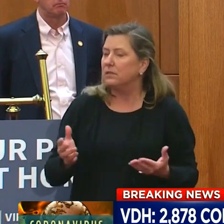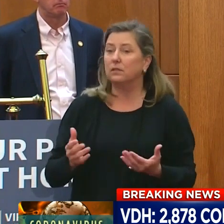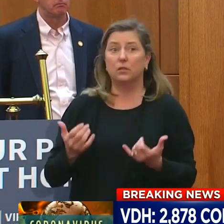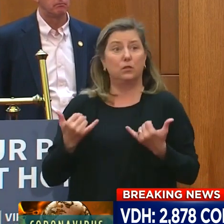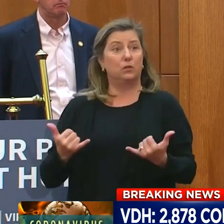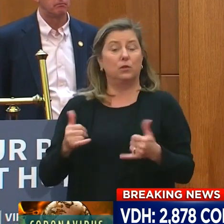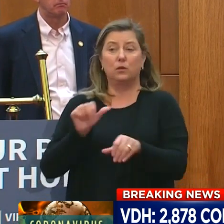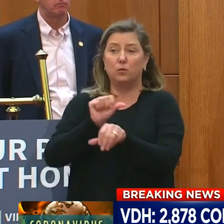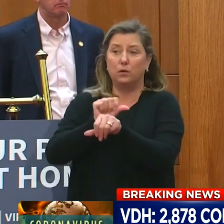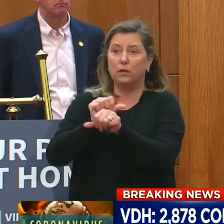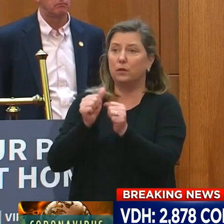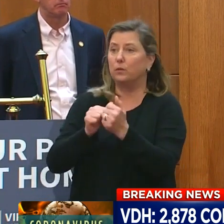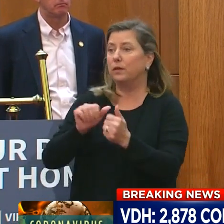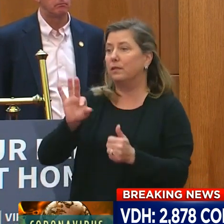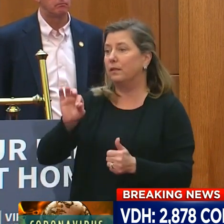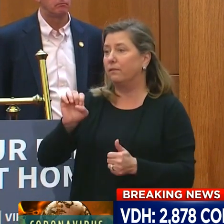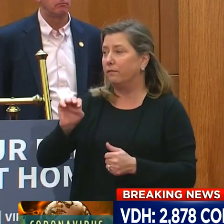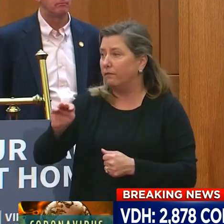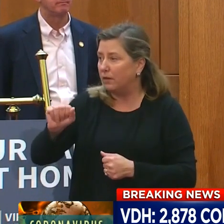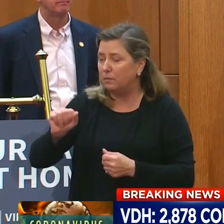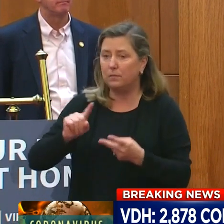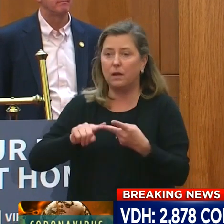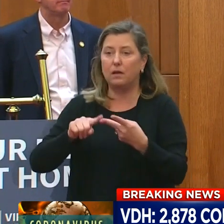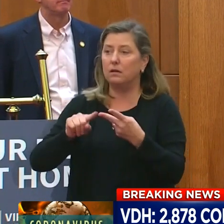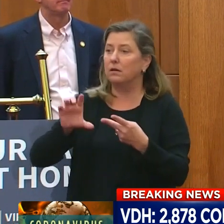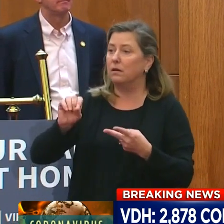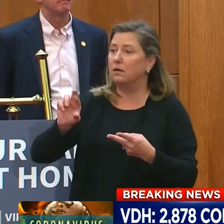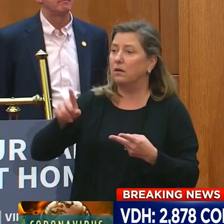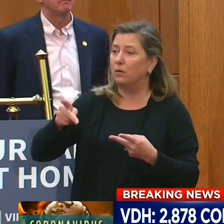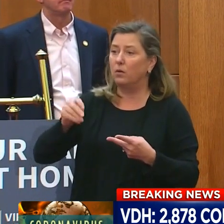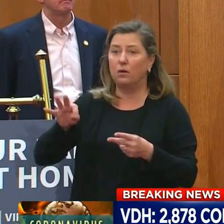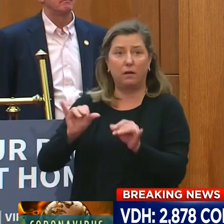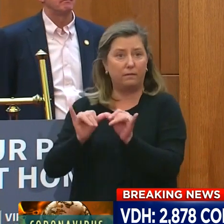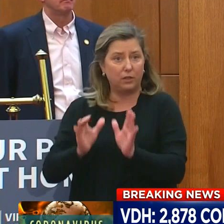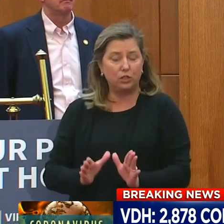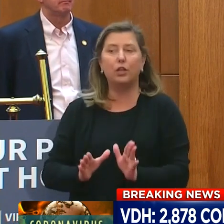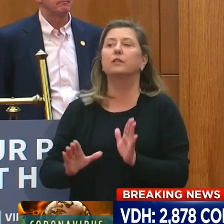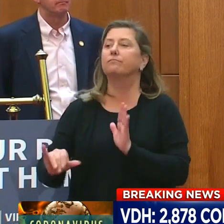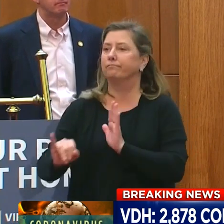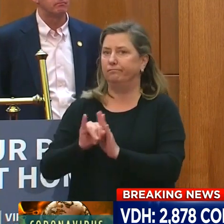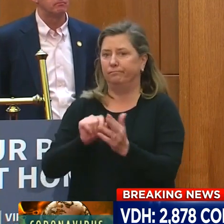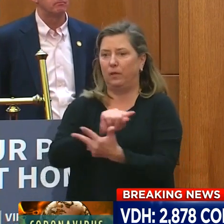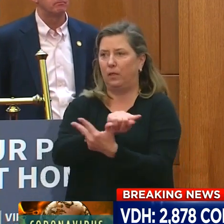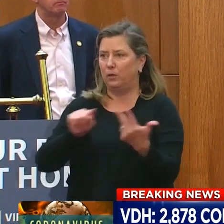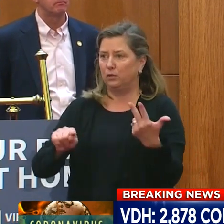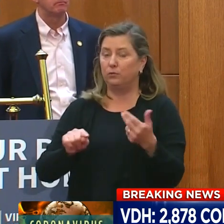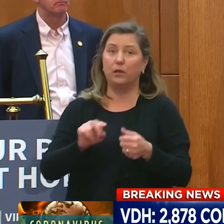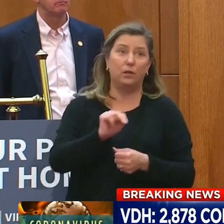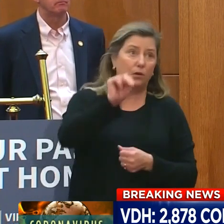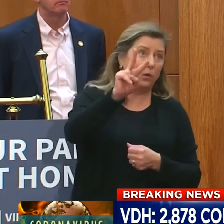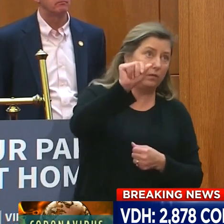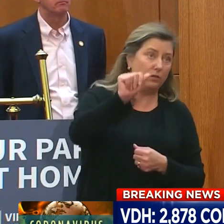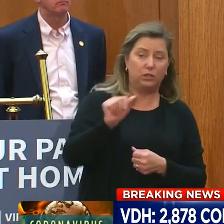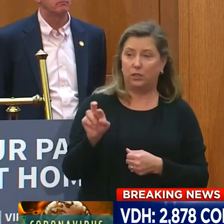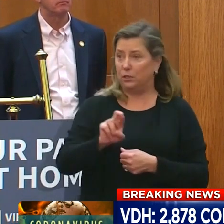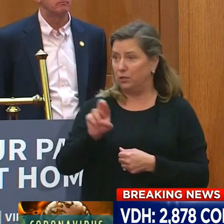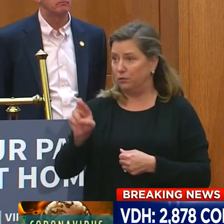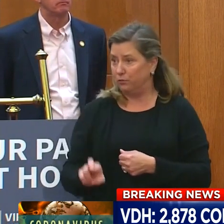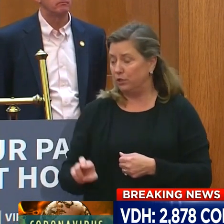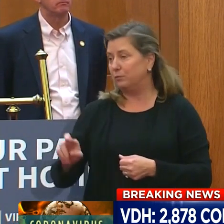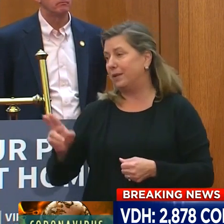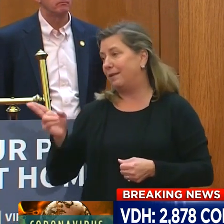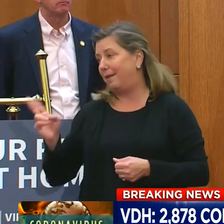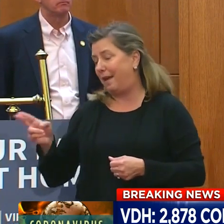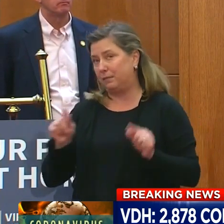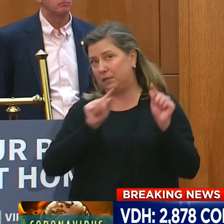working with FEMA and working with the Corps of Engineers, we have identified the 3 sites, the one in Northern Virginia, one in Richmond, and one